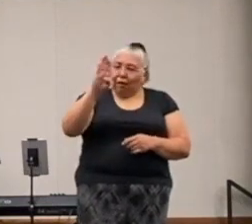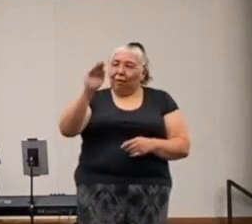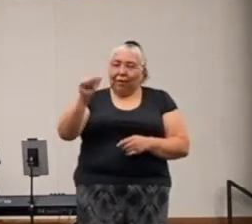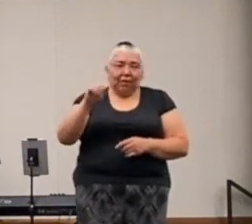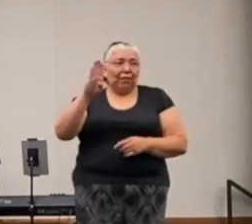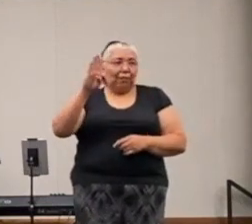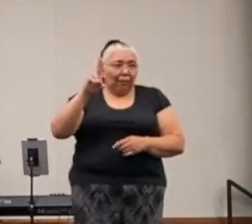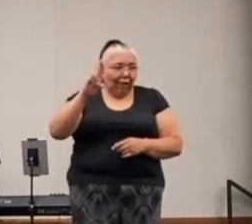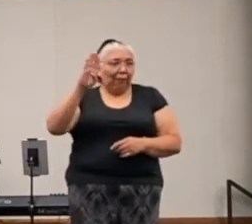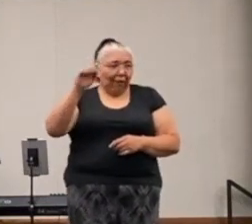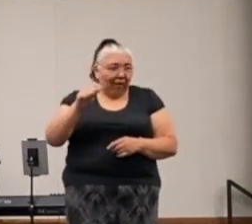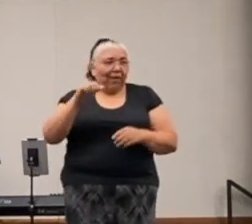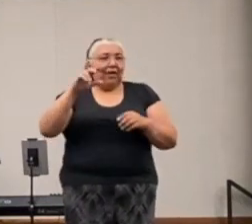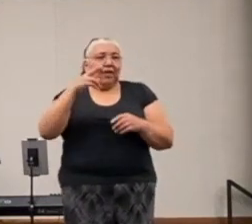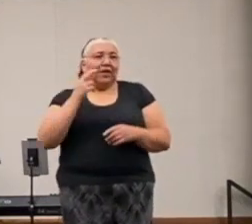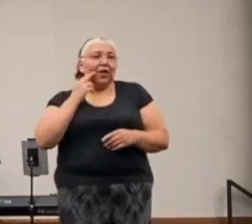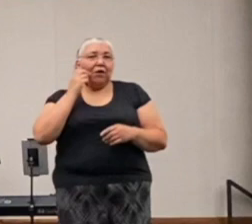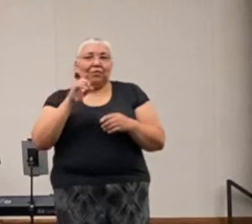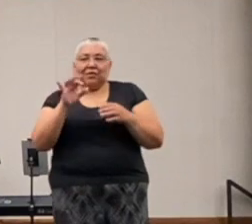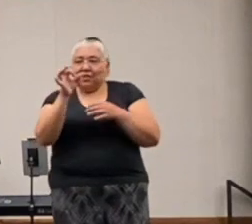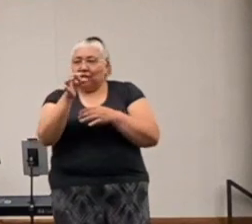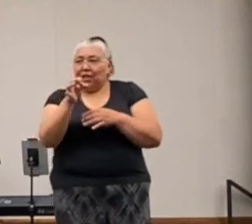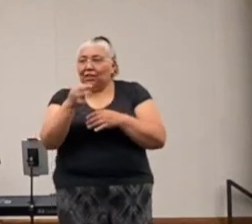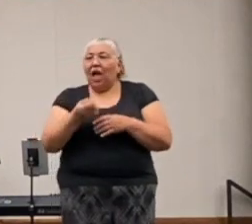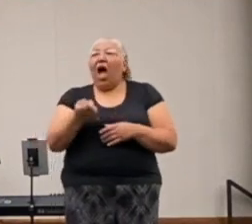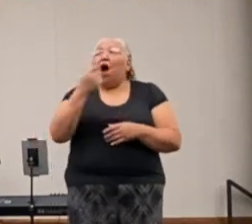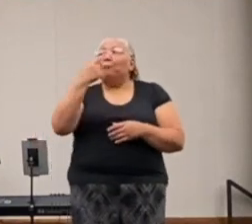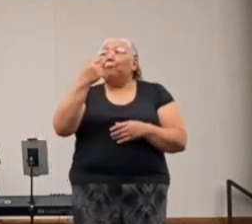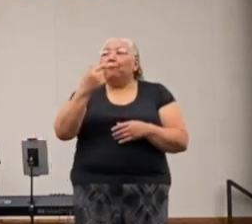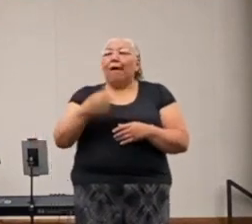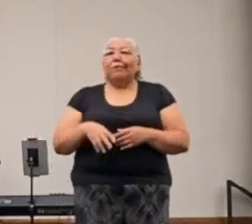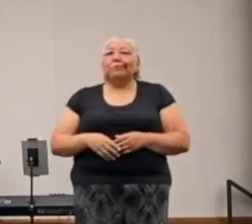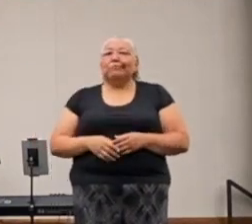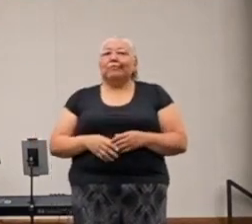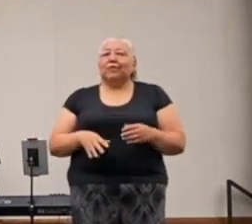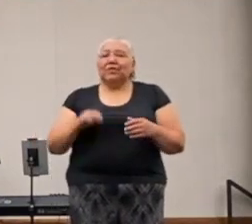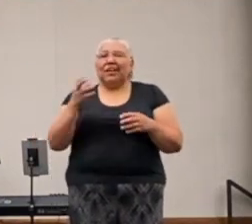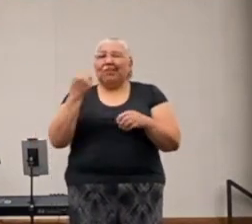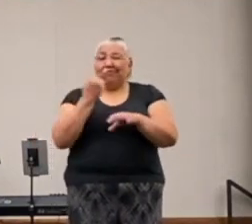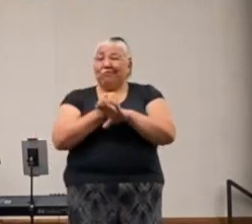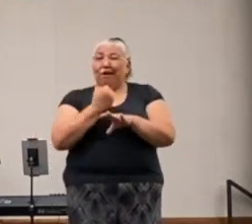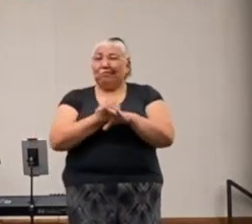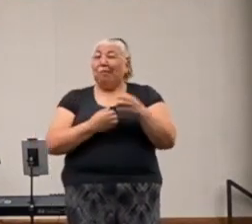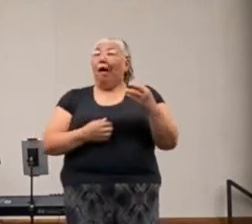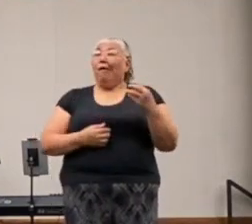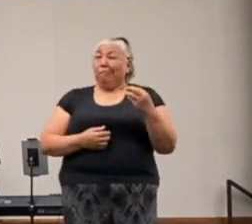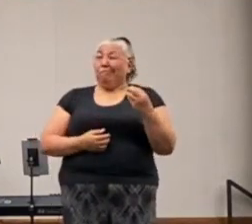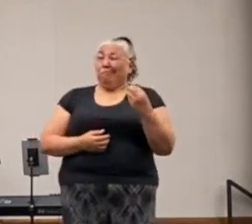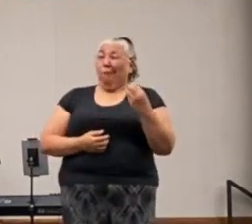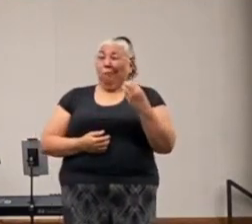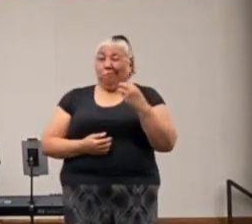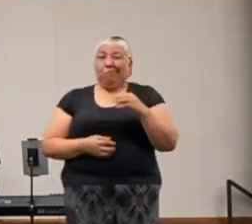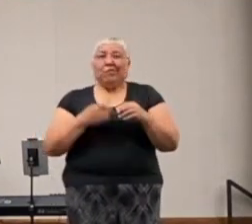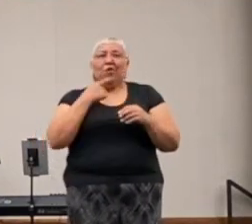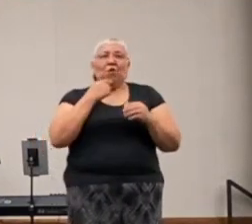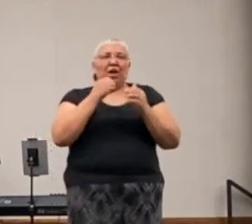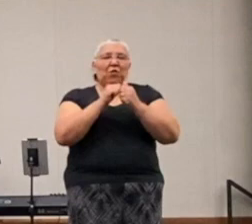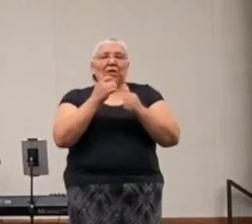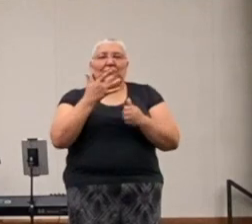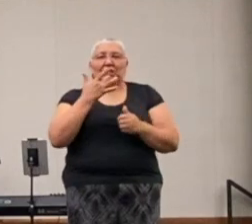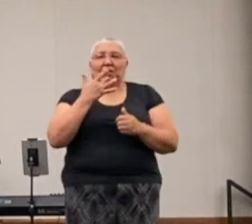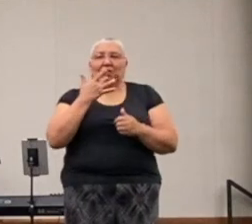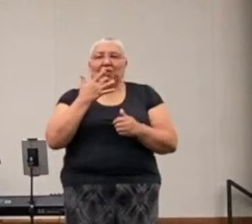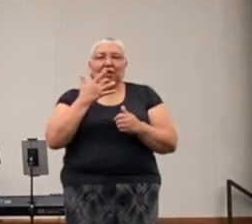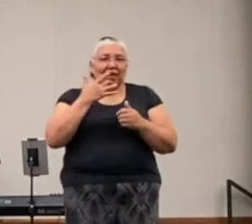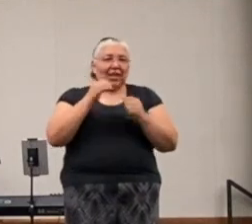about? The little round ones that you put in your mouth, it's like chewing on a rock. They're red with flavor. Flavor